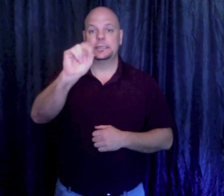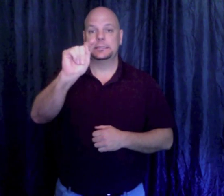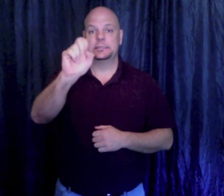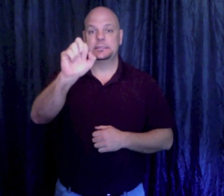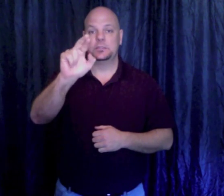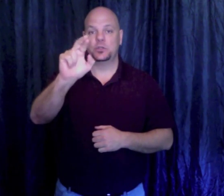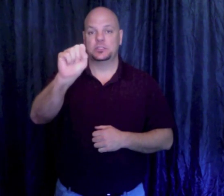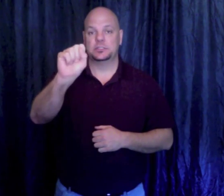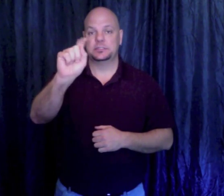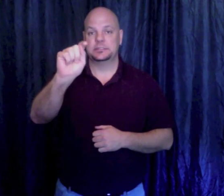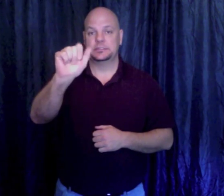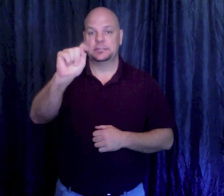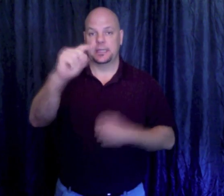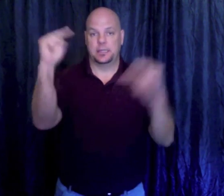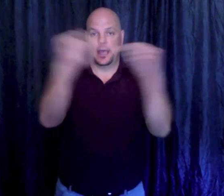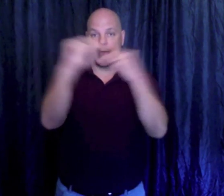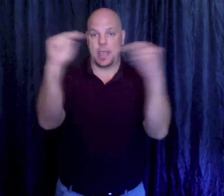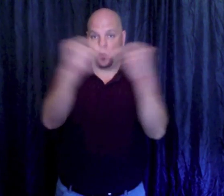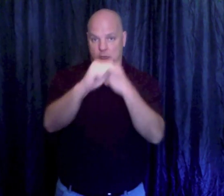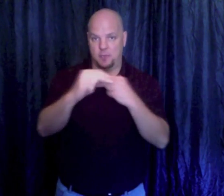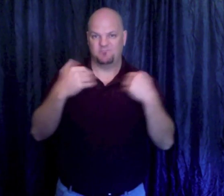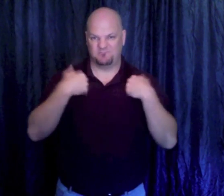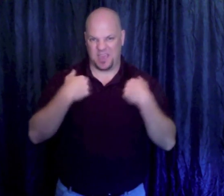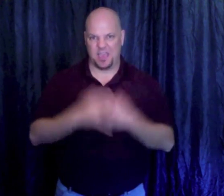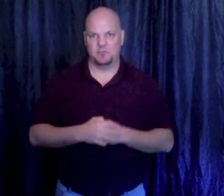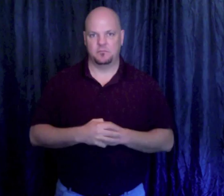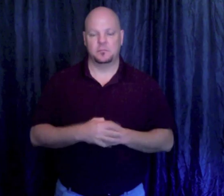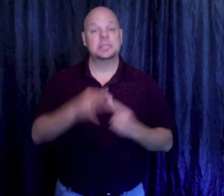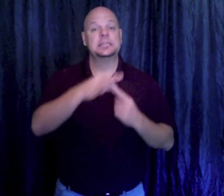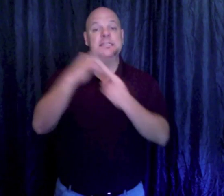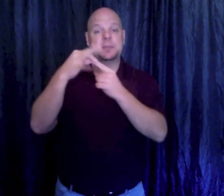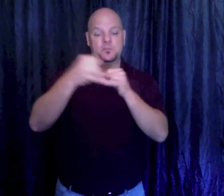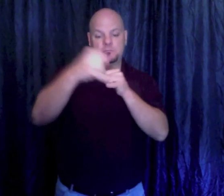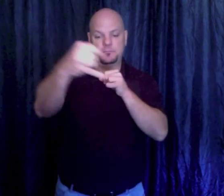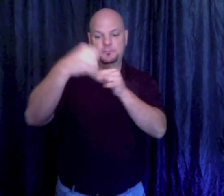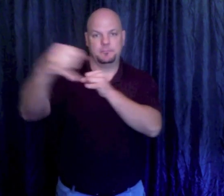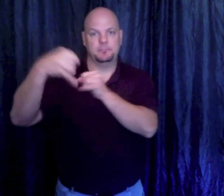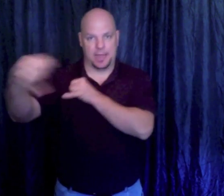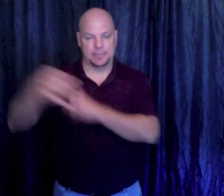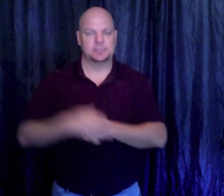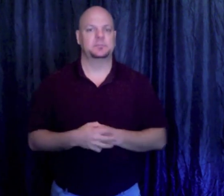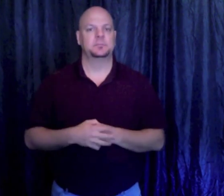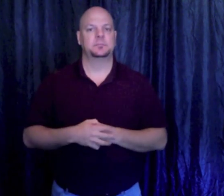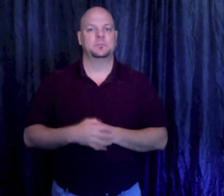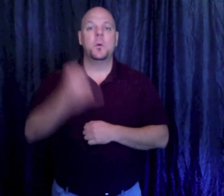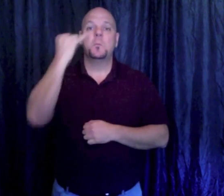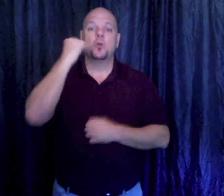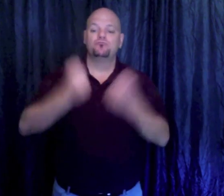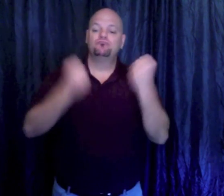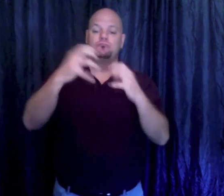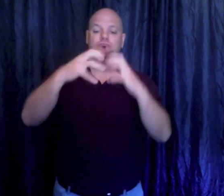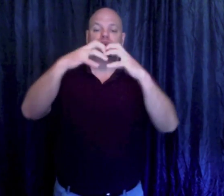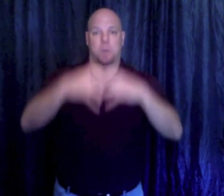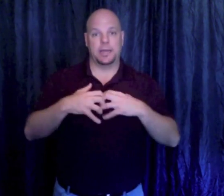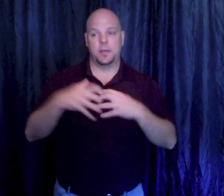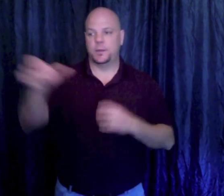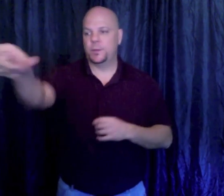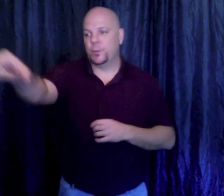are special cases. So like the shoulder is a breakdown lane. So sometimes you can cross and